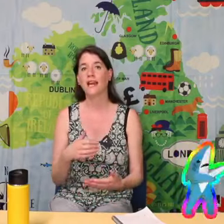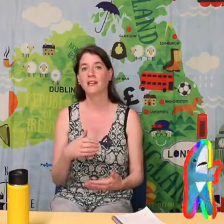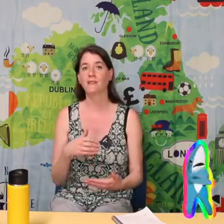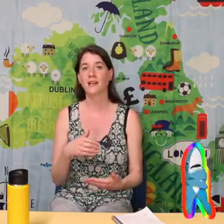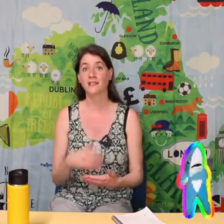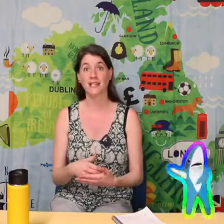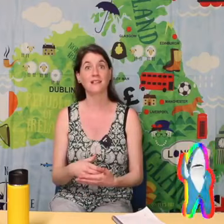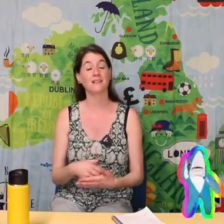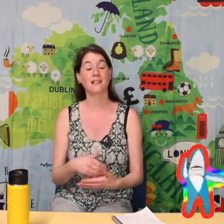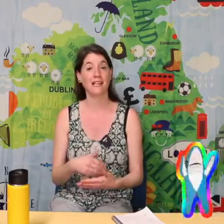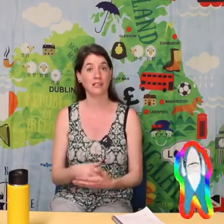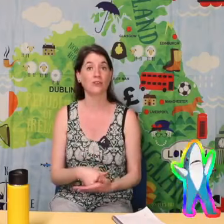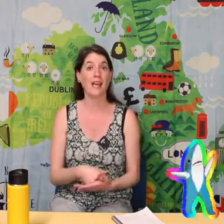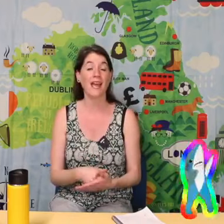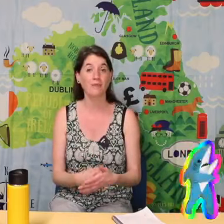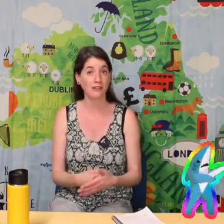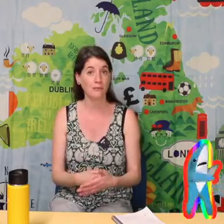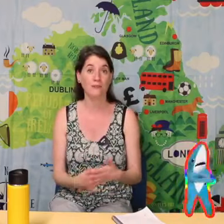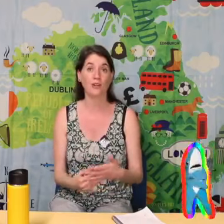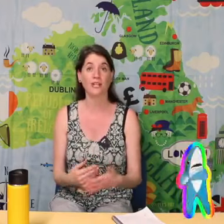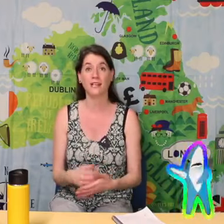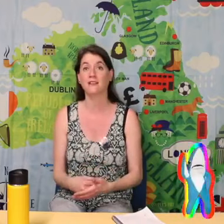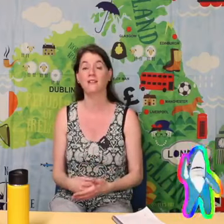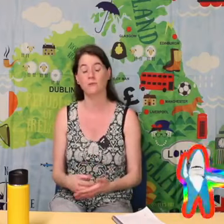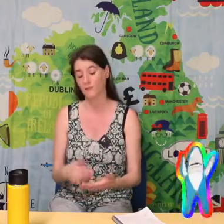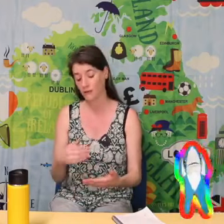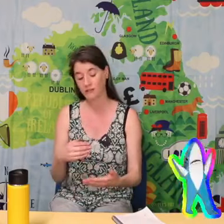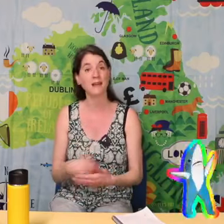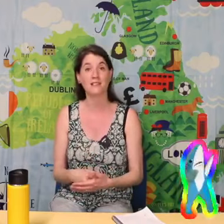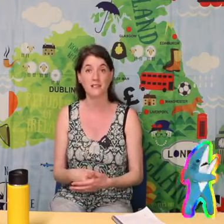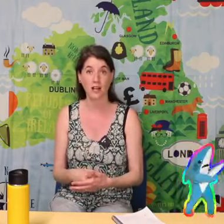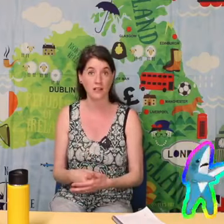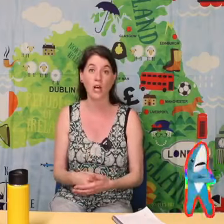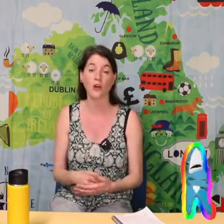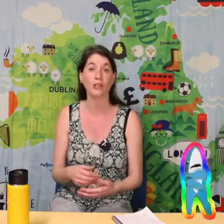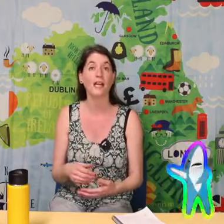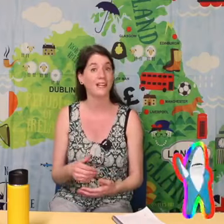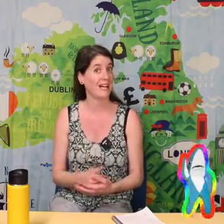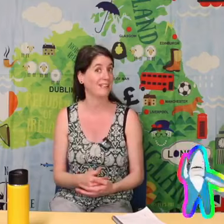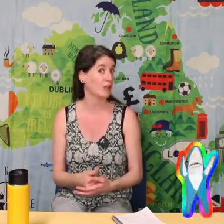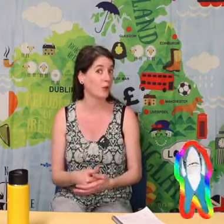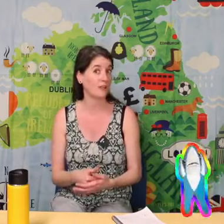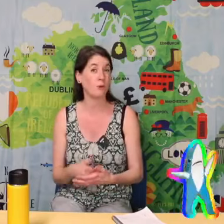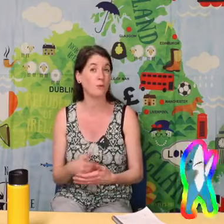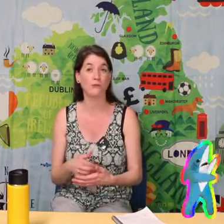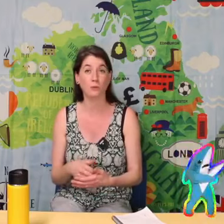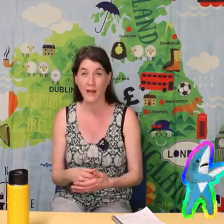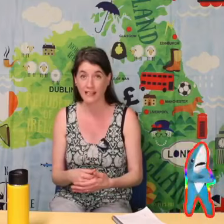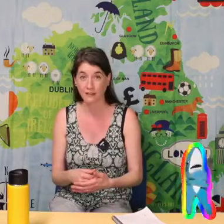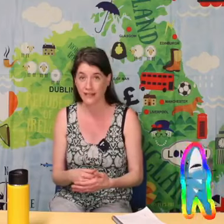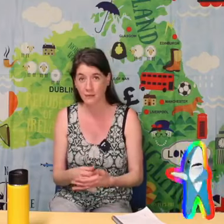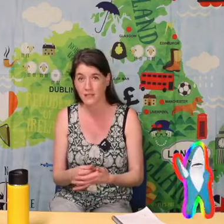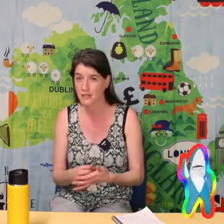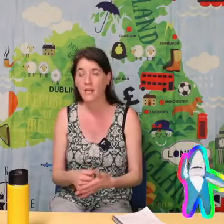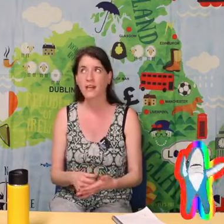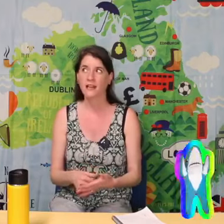of assess and catalogue everything that we've got at Heathlands. Yeah. So we've already made a start on cataloguing all of our wonderful wildflowers. And I think